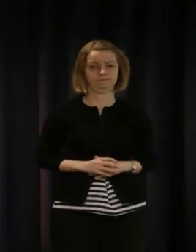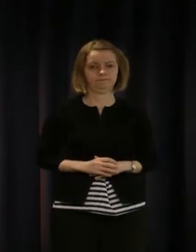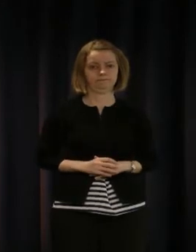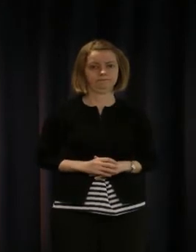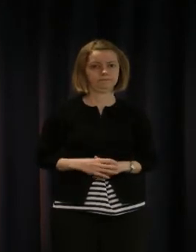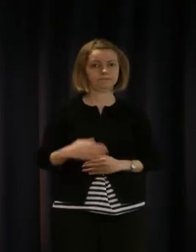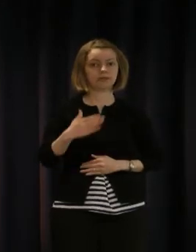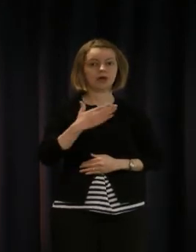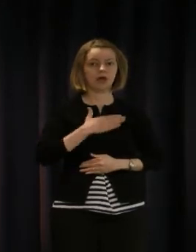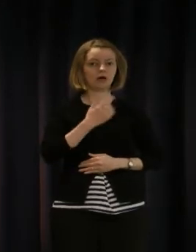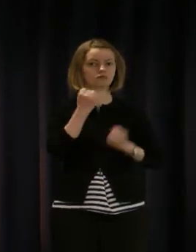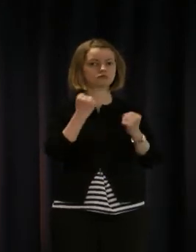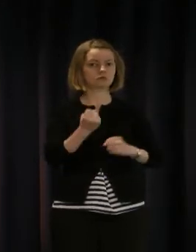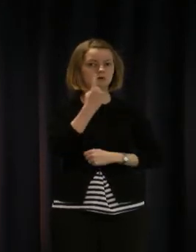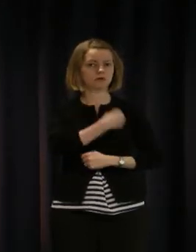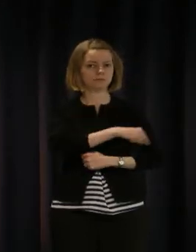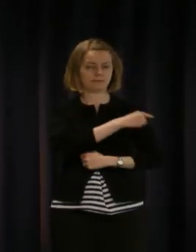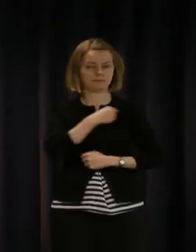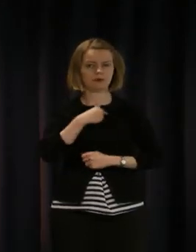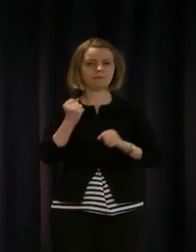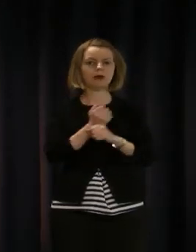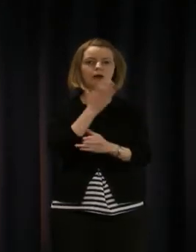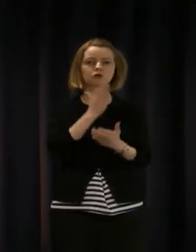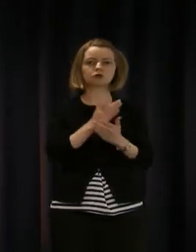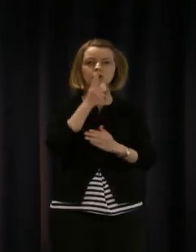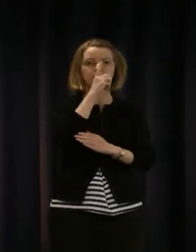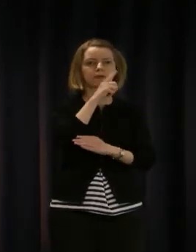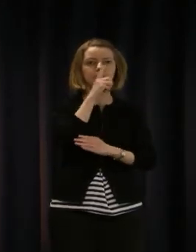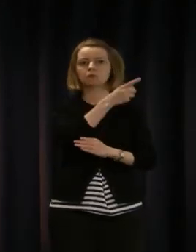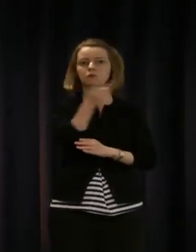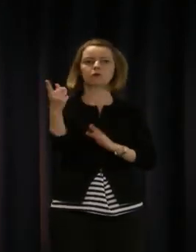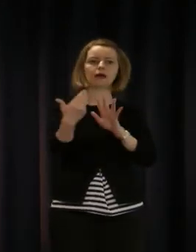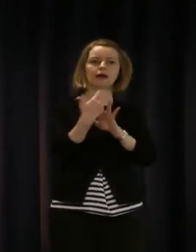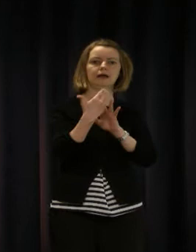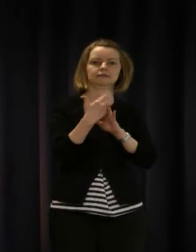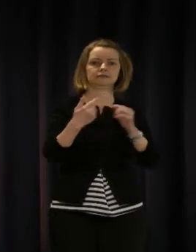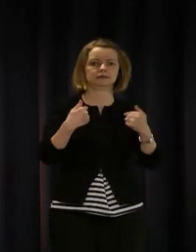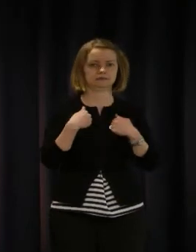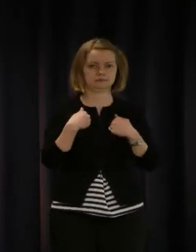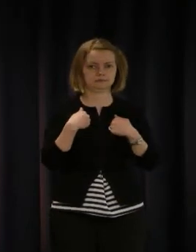One of our key commitments is to be accessible to all Australians.